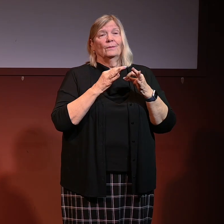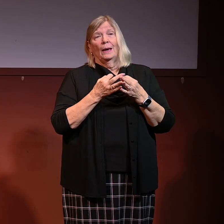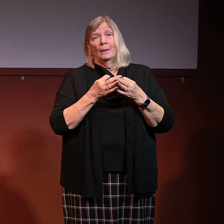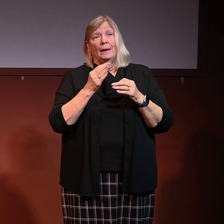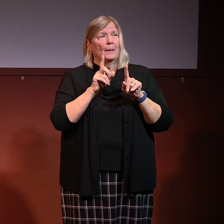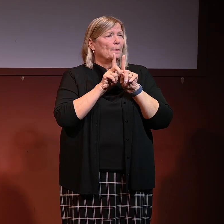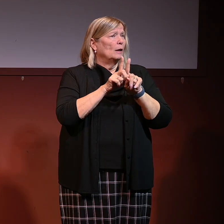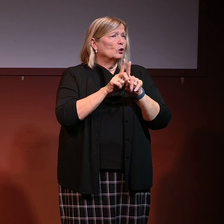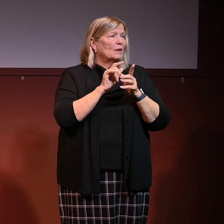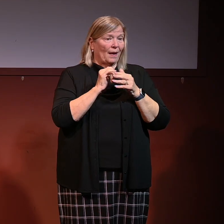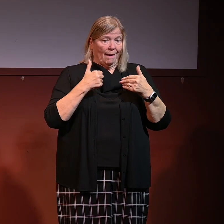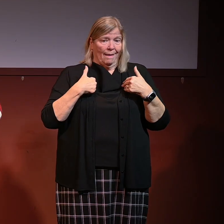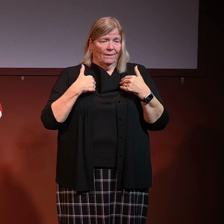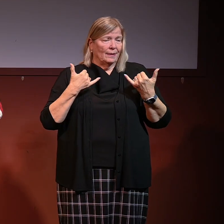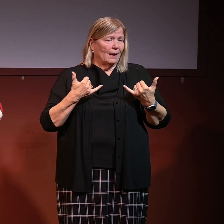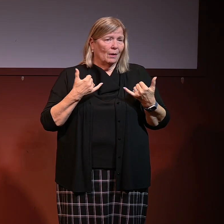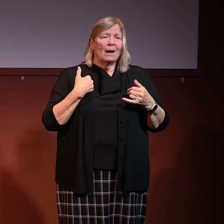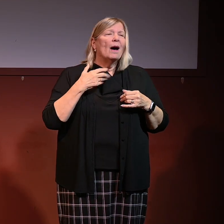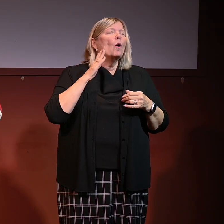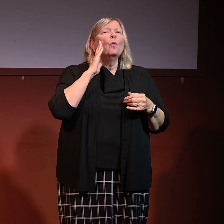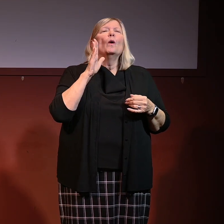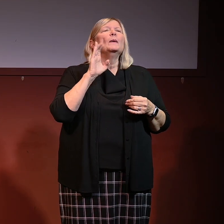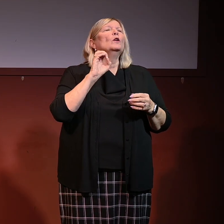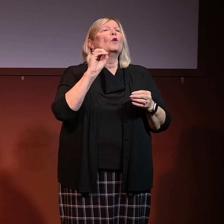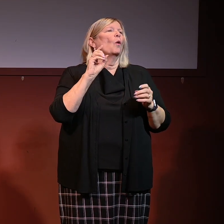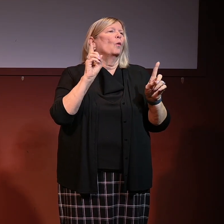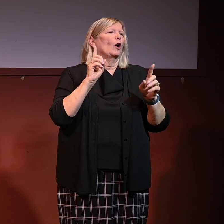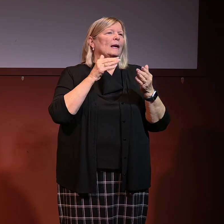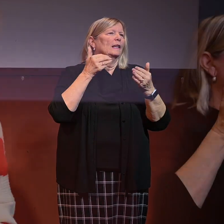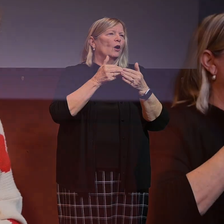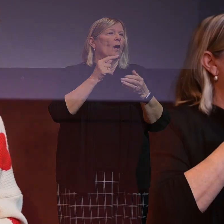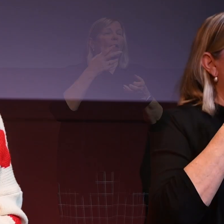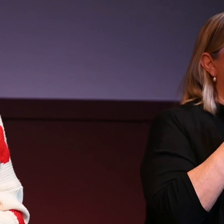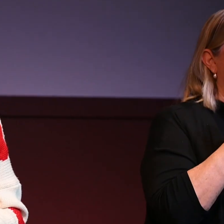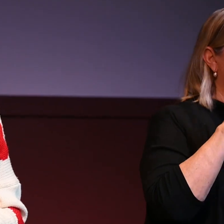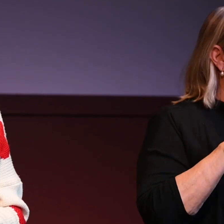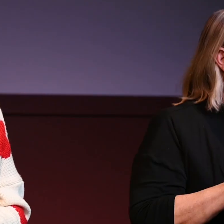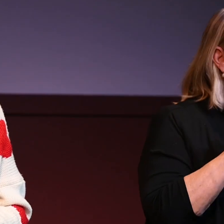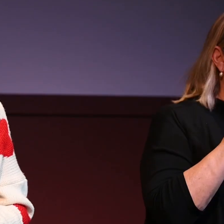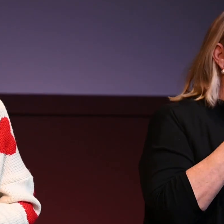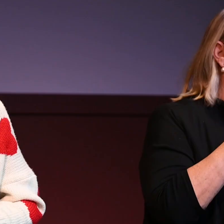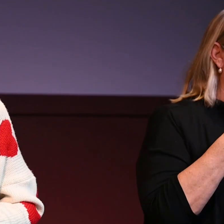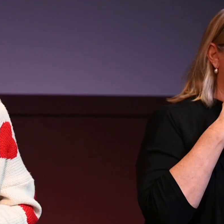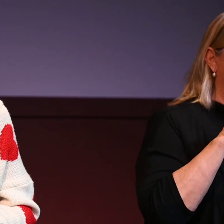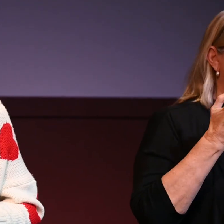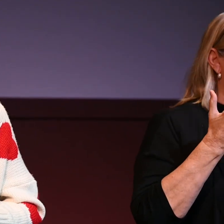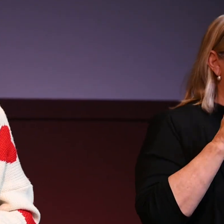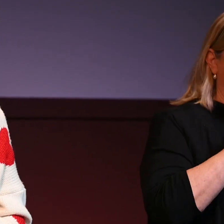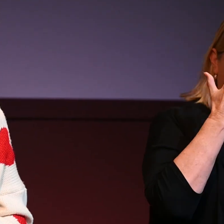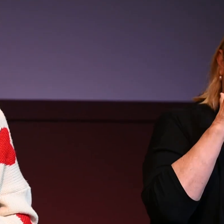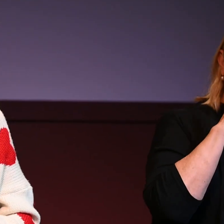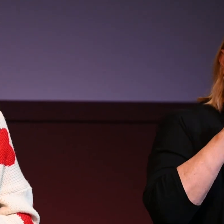and mentors that I have, I would be nowhere near the person or poet that I am today. That is why it will be